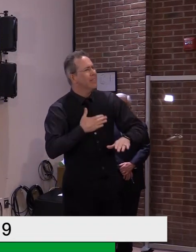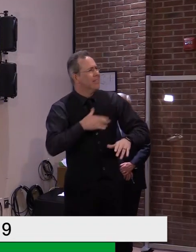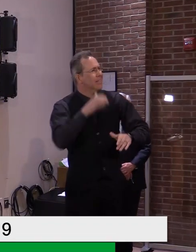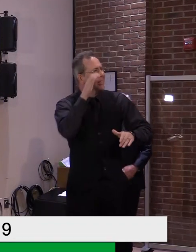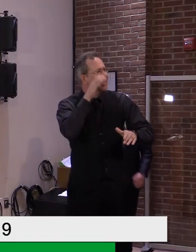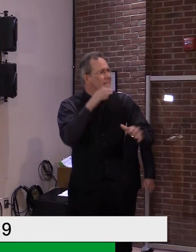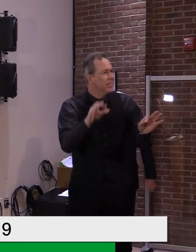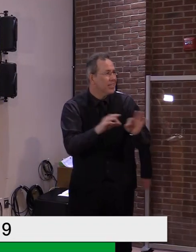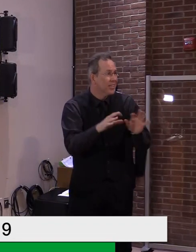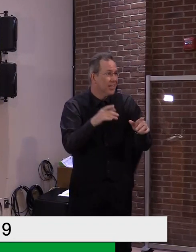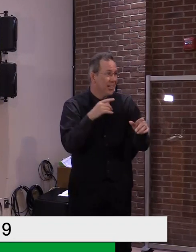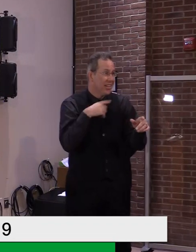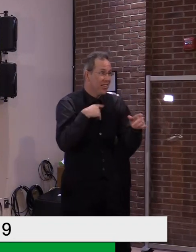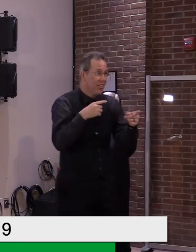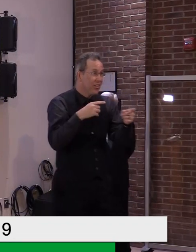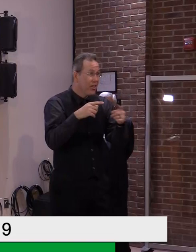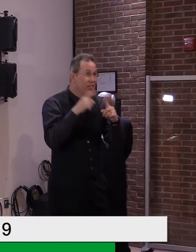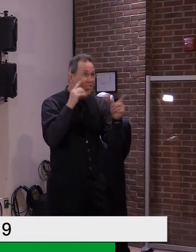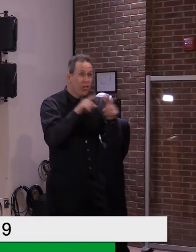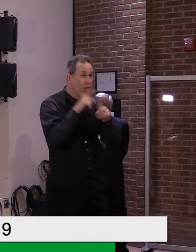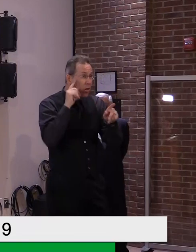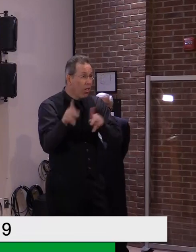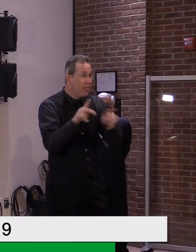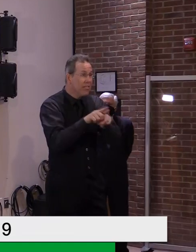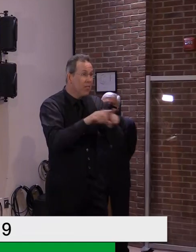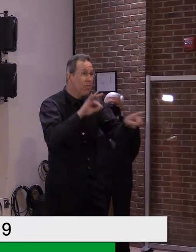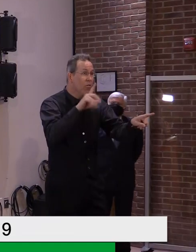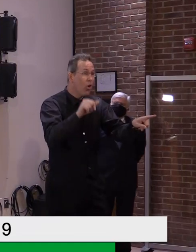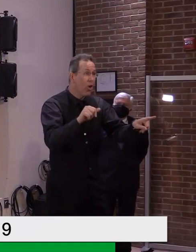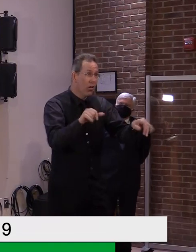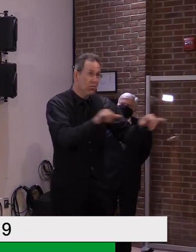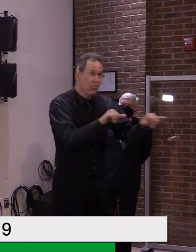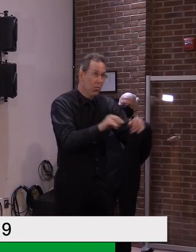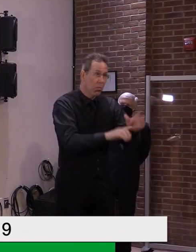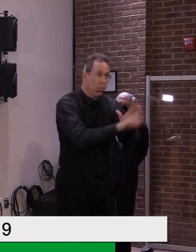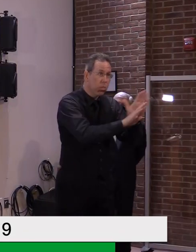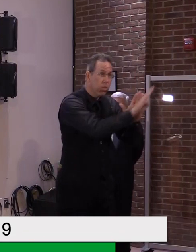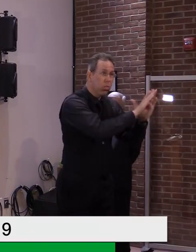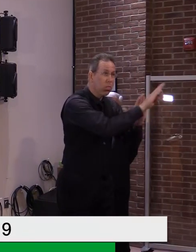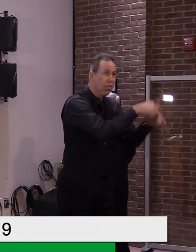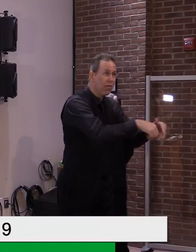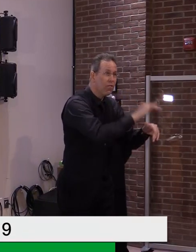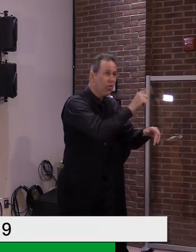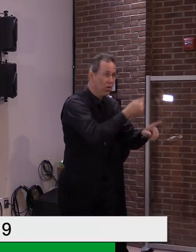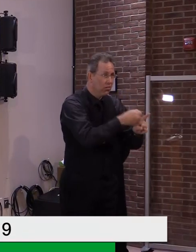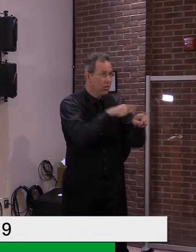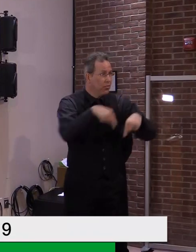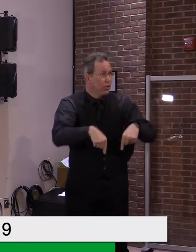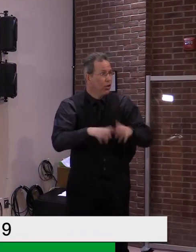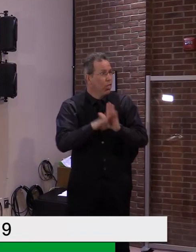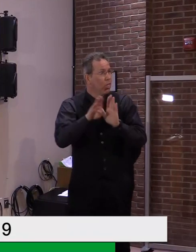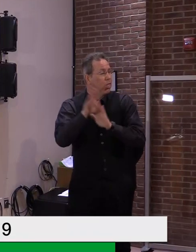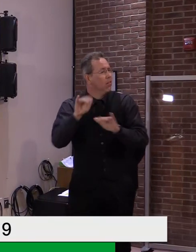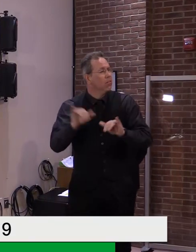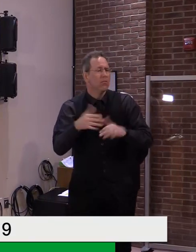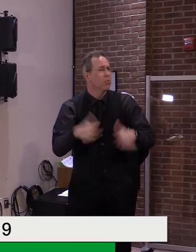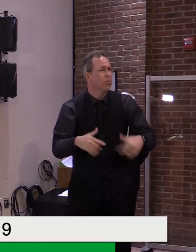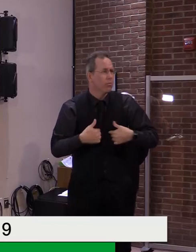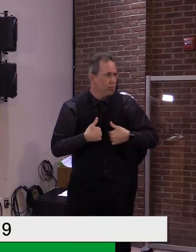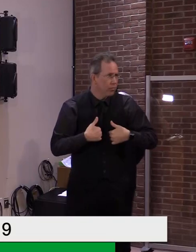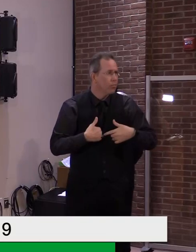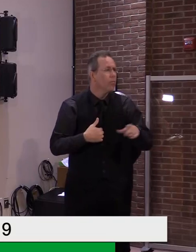Again, as of last week, we were not finding that cases that were off-campus were people who were having parties or were